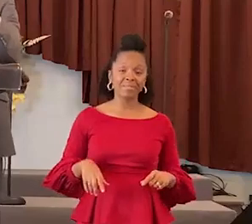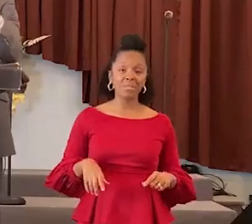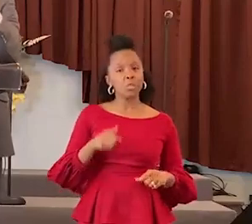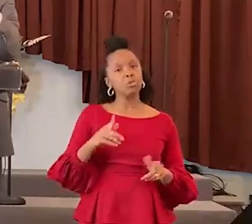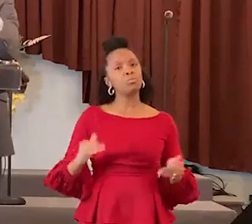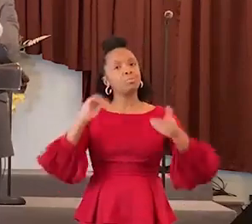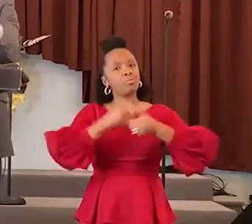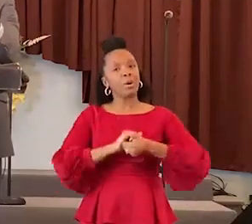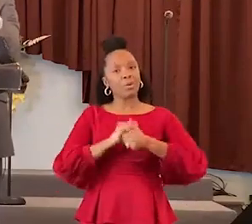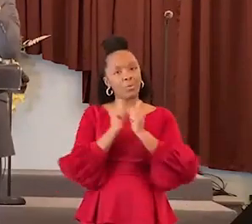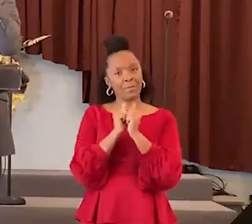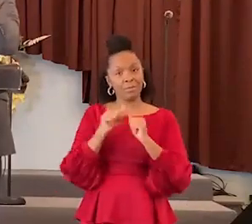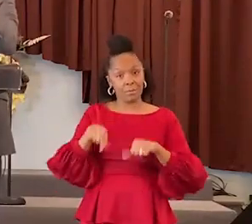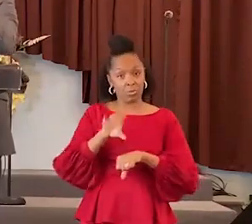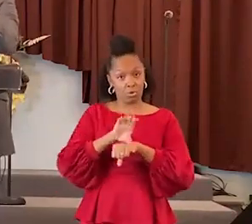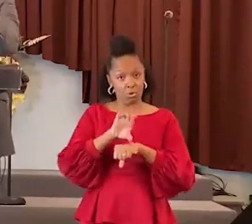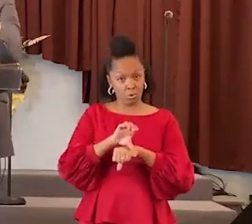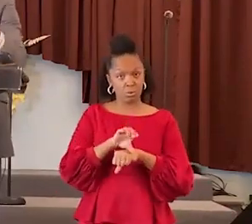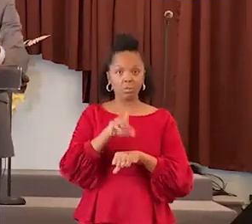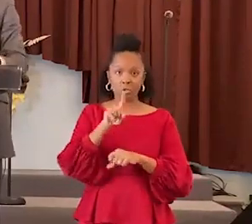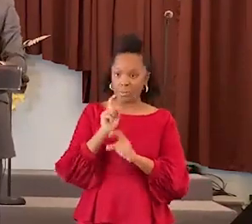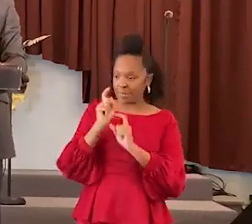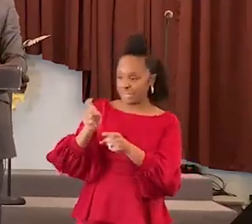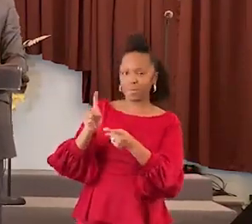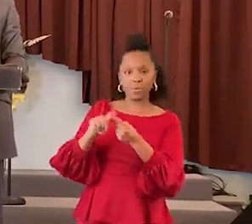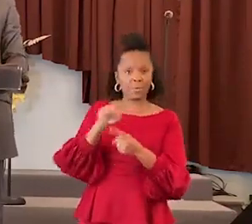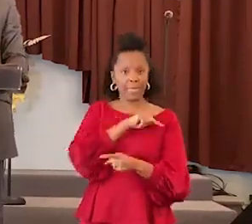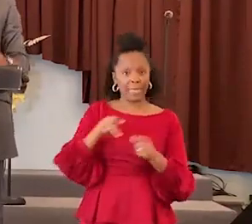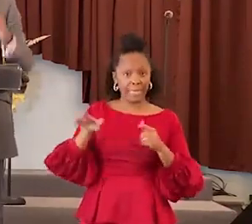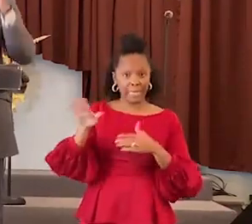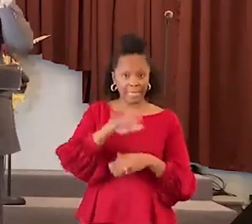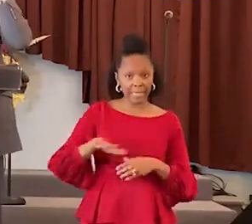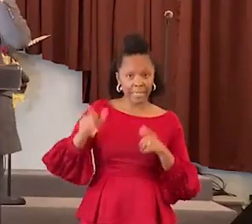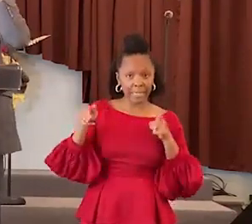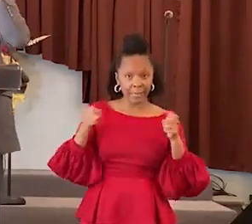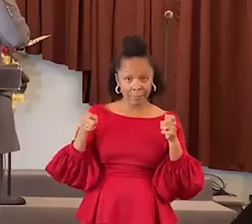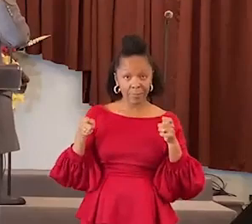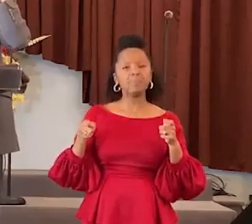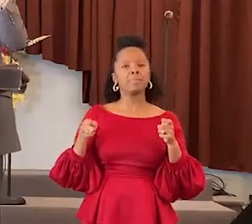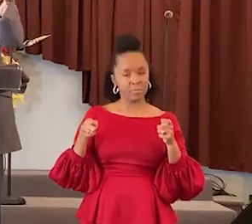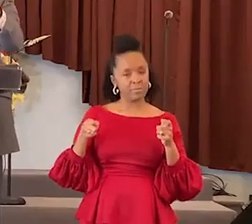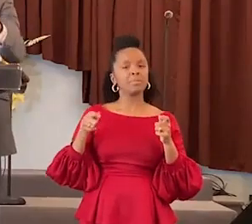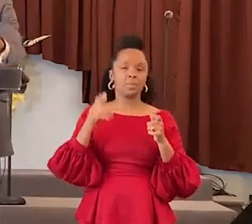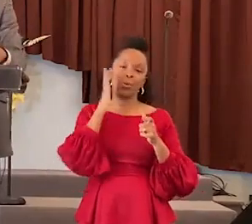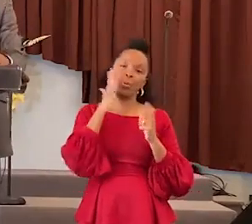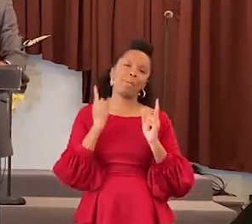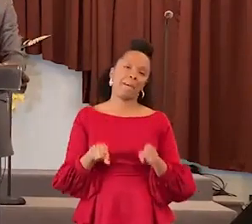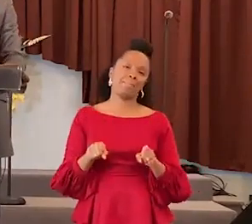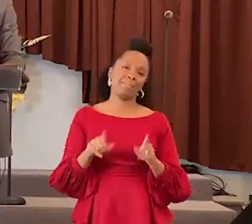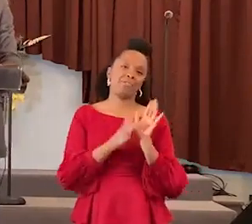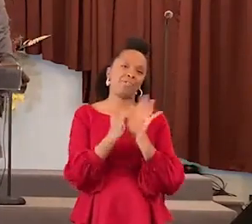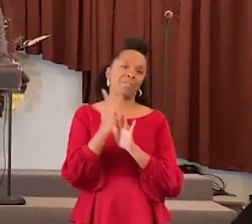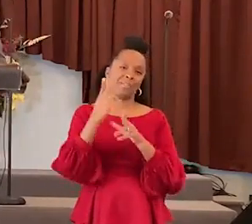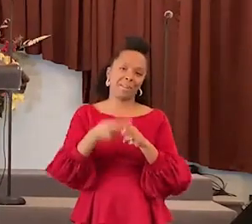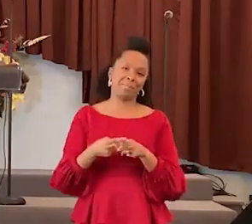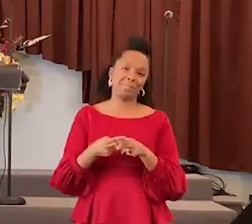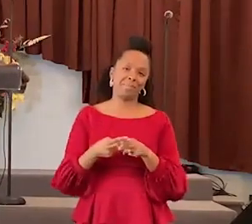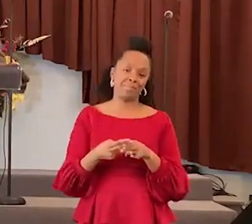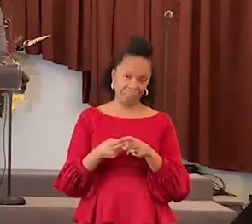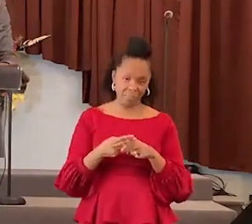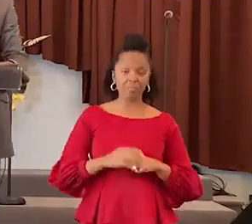kingdom, it is so. In Jesus' name. I want to see you on Tuesday